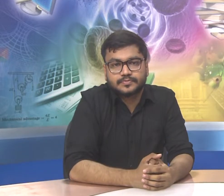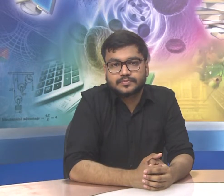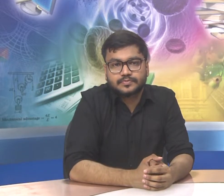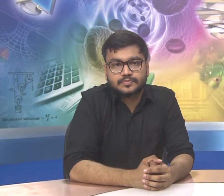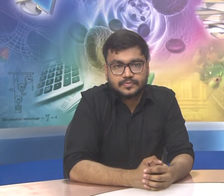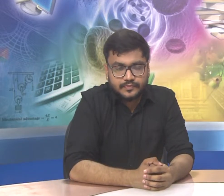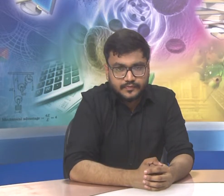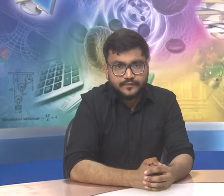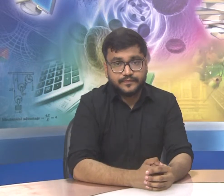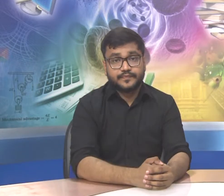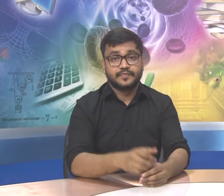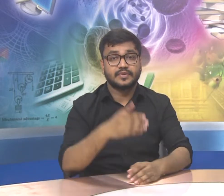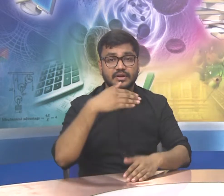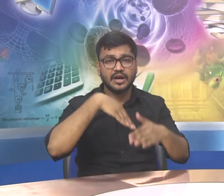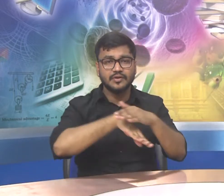These are various.